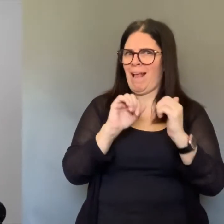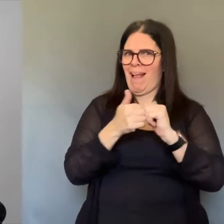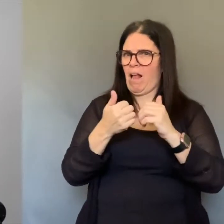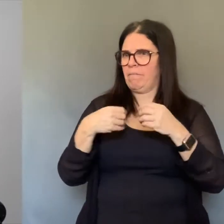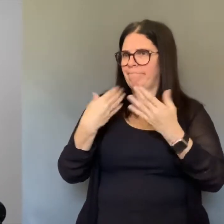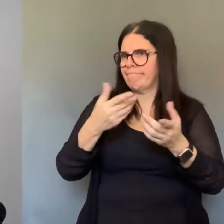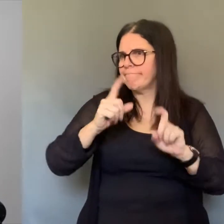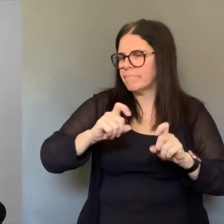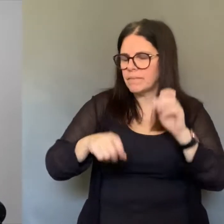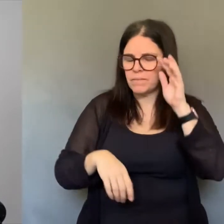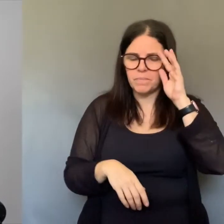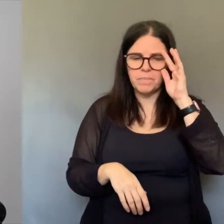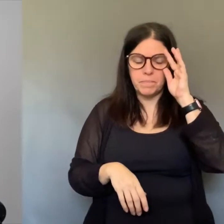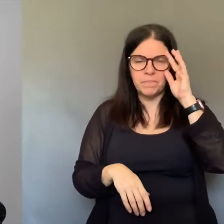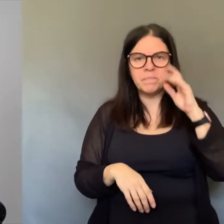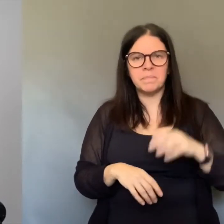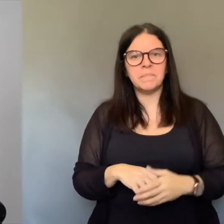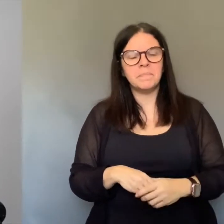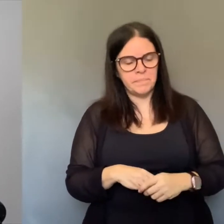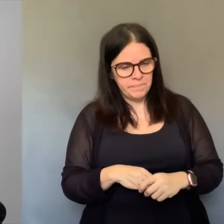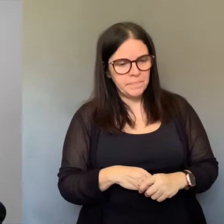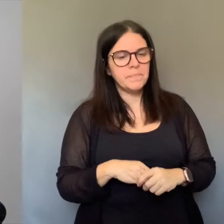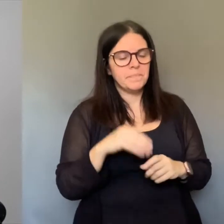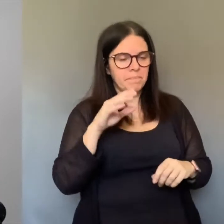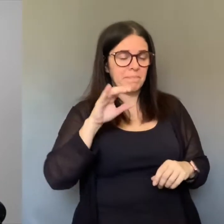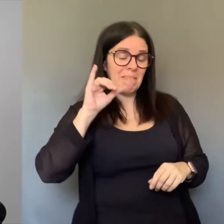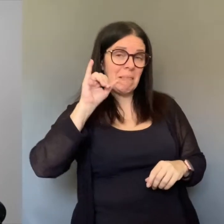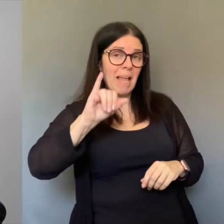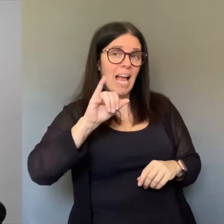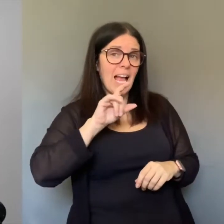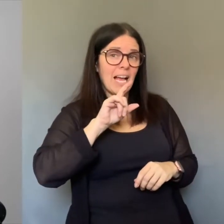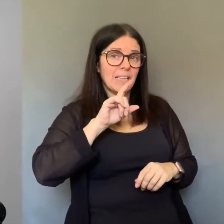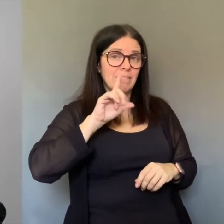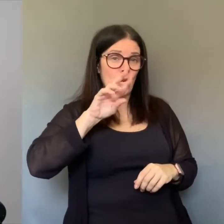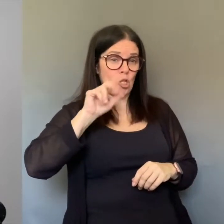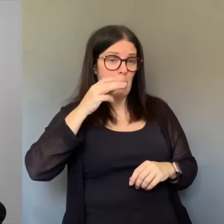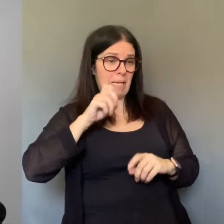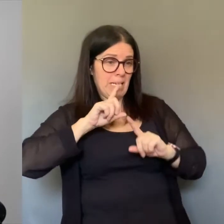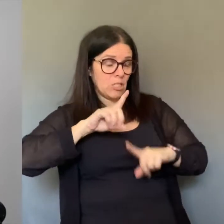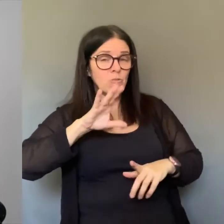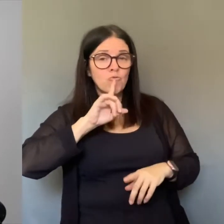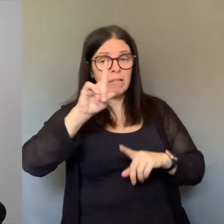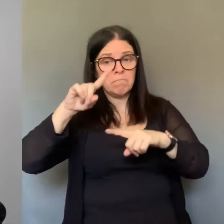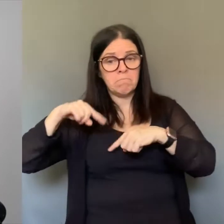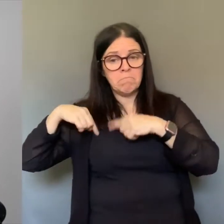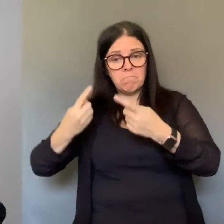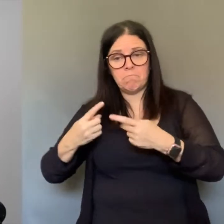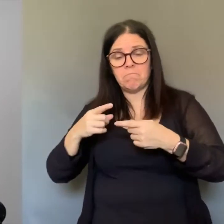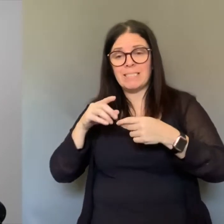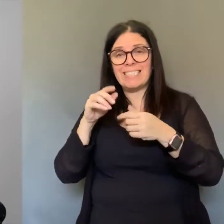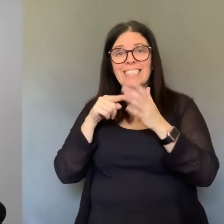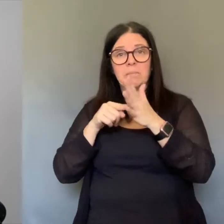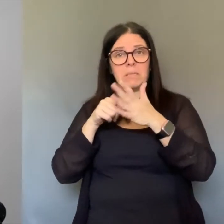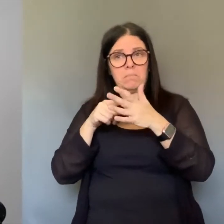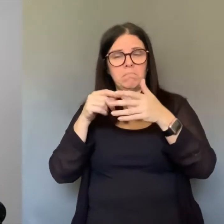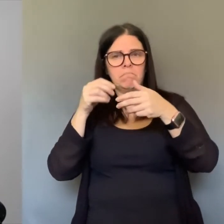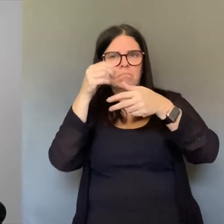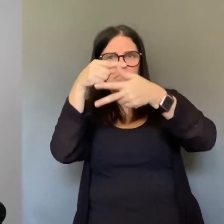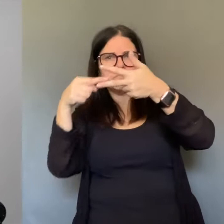As we are learning every day about these symptoms and what these individuals who are tested positive are bringing back with the